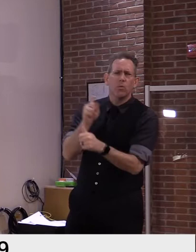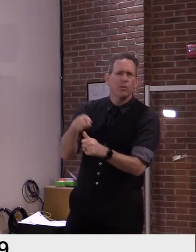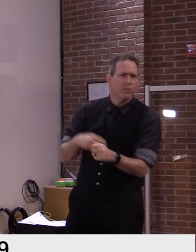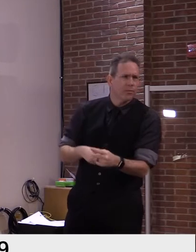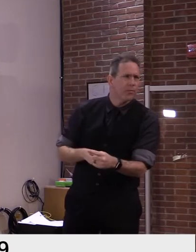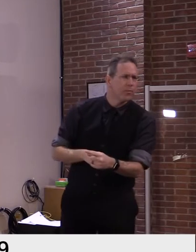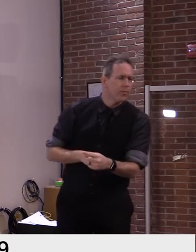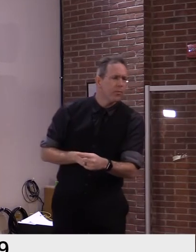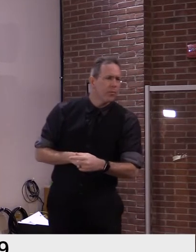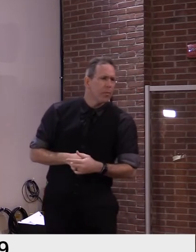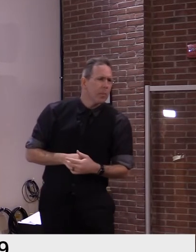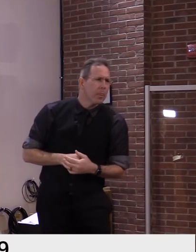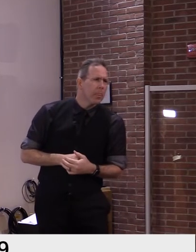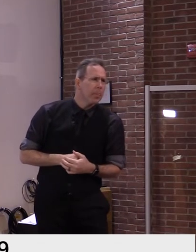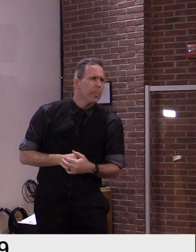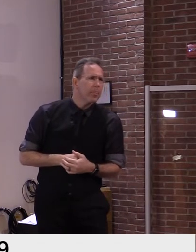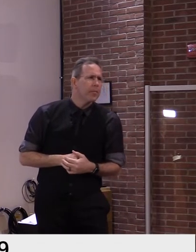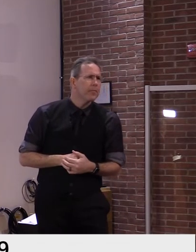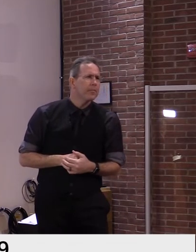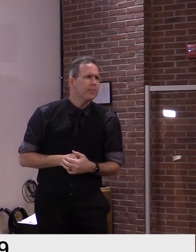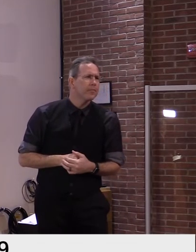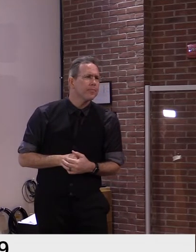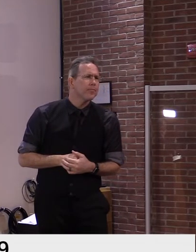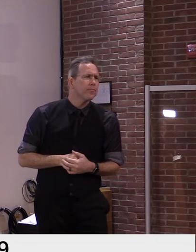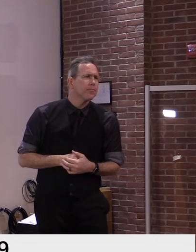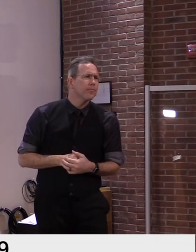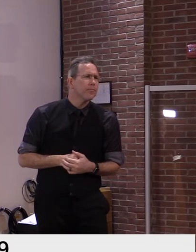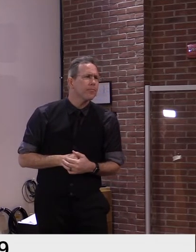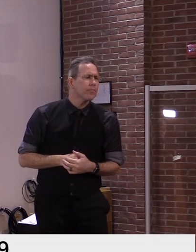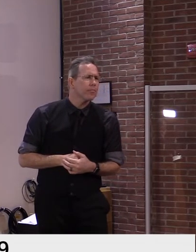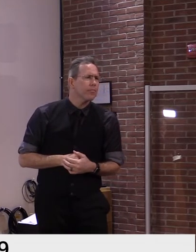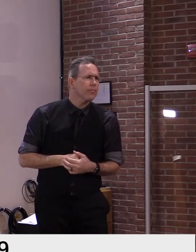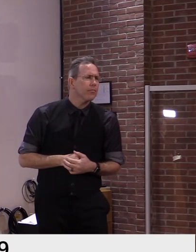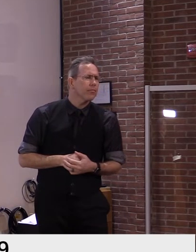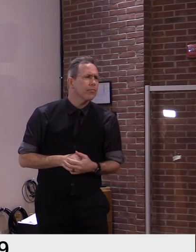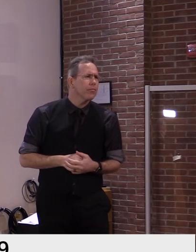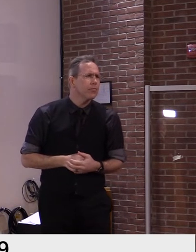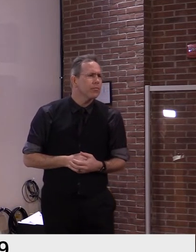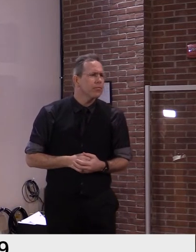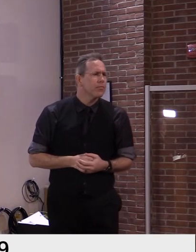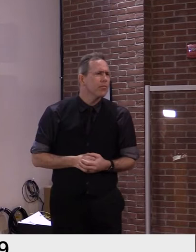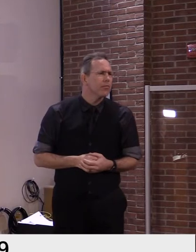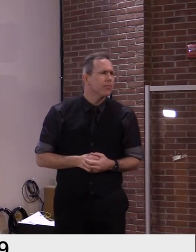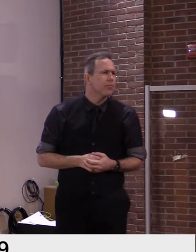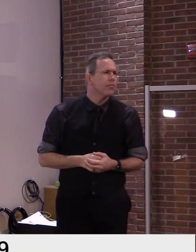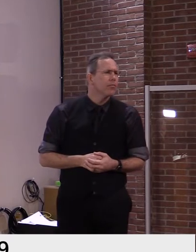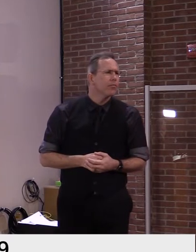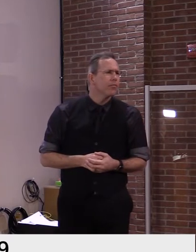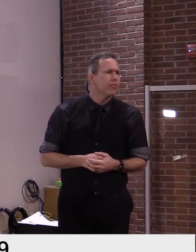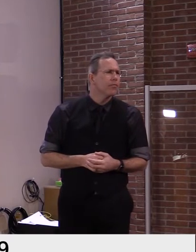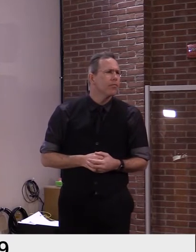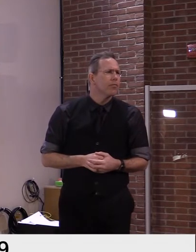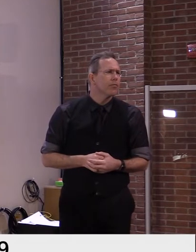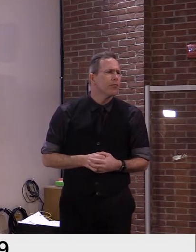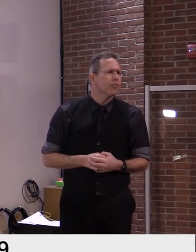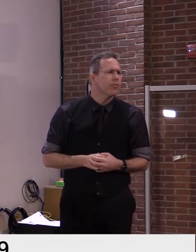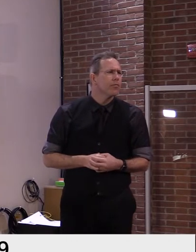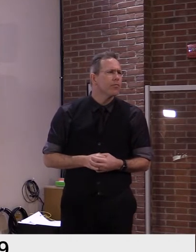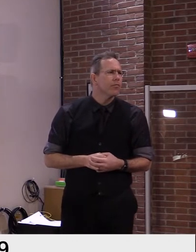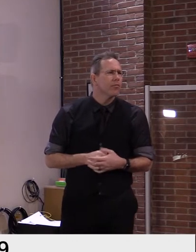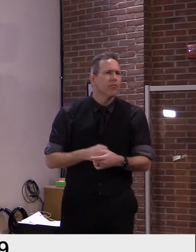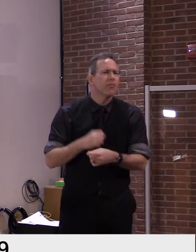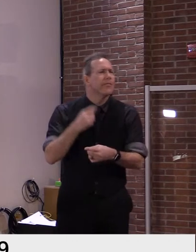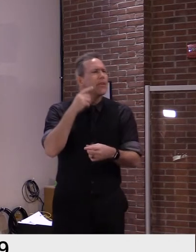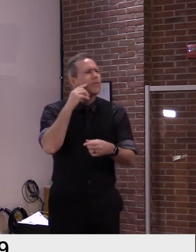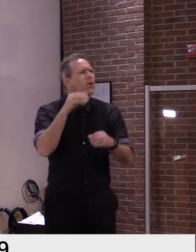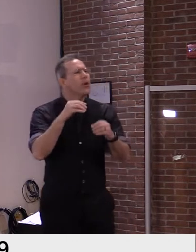providers, are there husbands or spouses or wives, family members, will they be eligible as well? No, only the child care provider